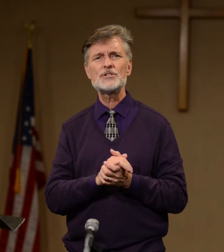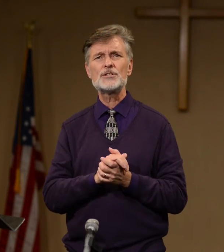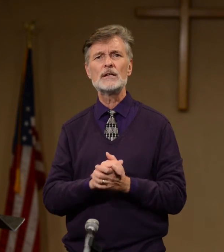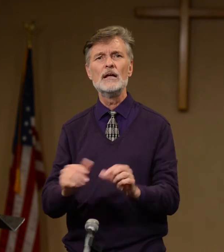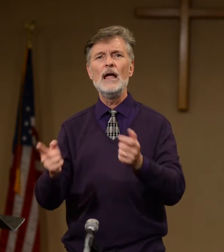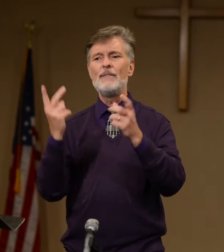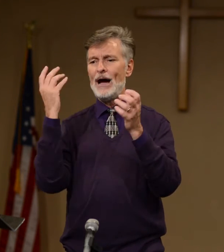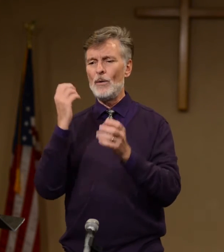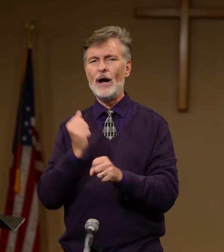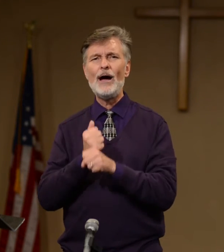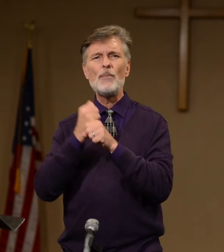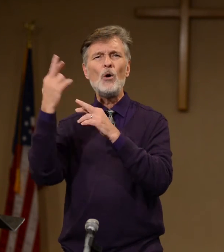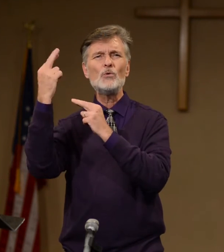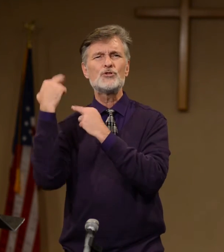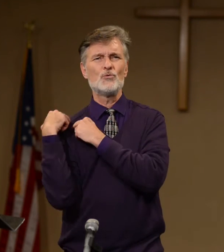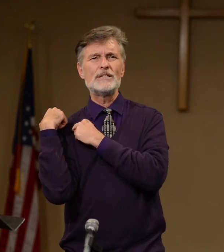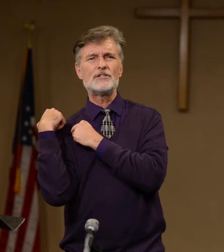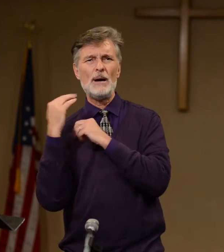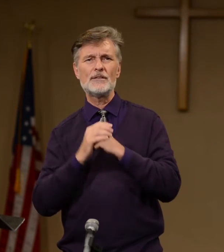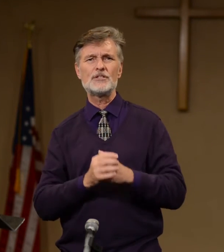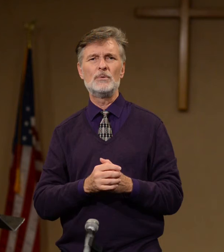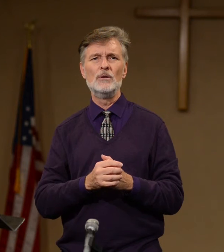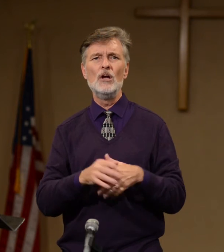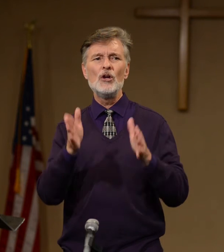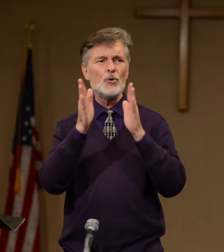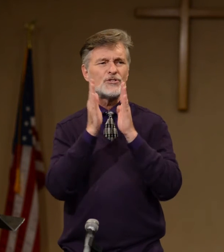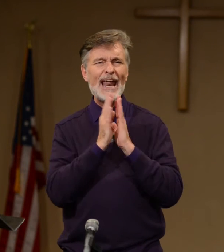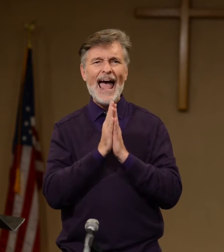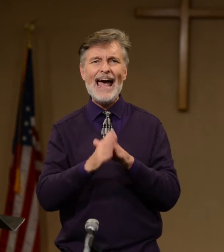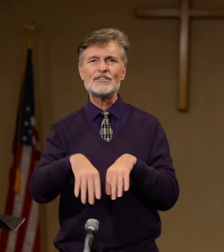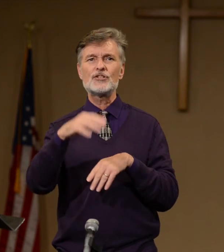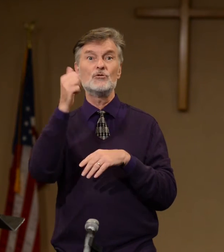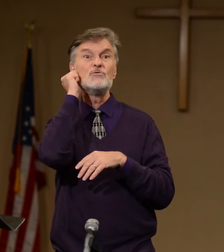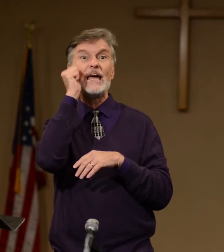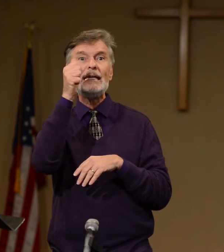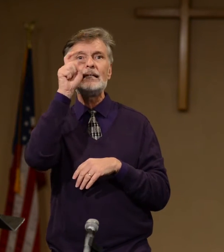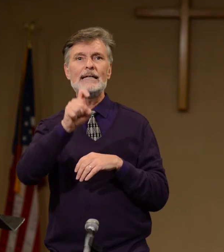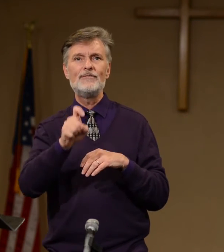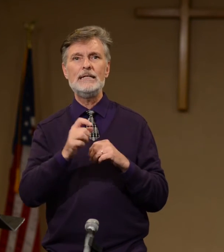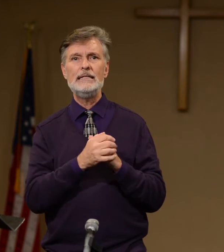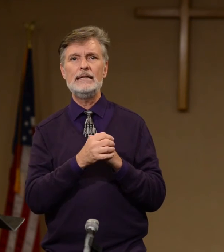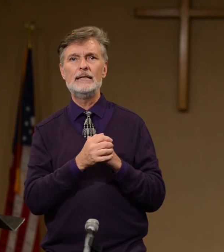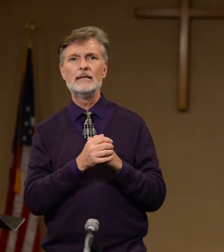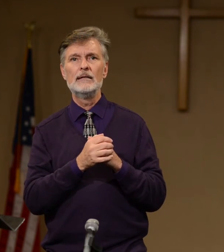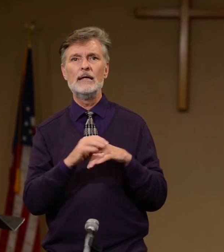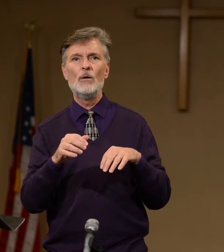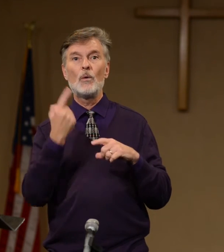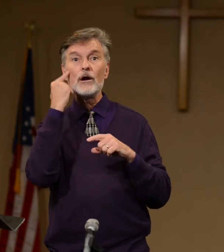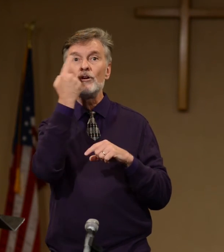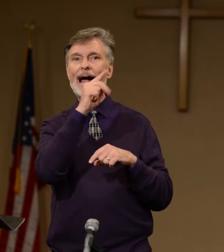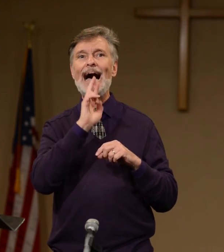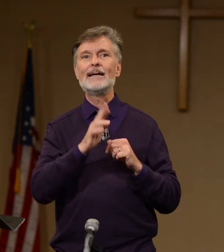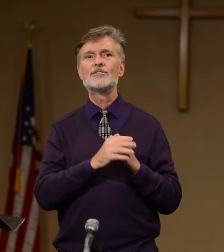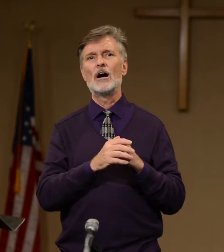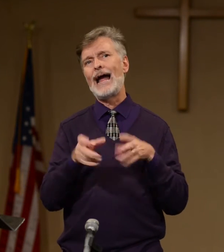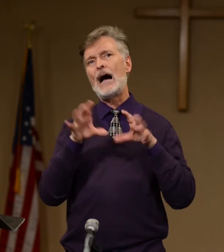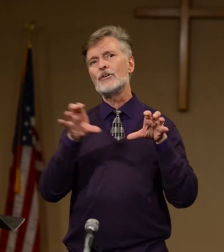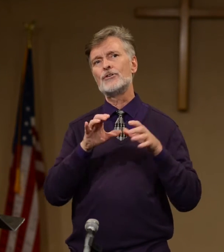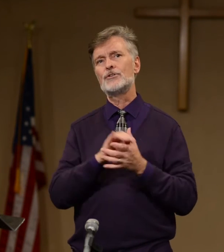Christian that will help hold you responsible, who is going to ask you daily, if needed, where your eyes are, how you're